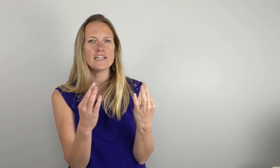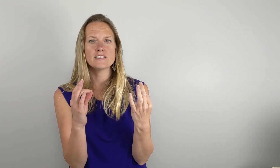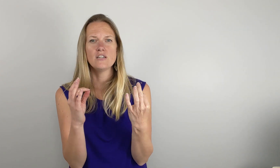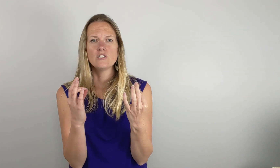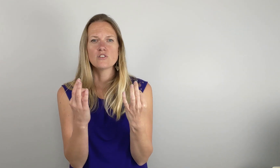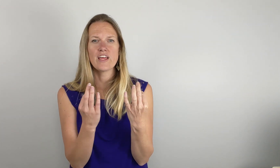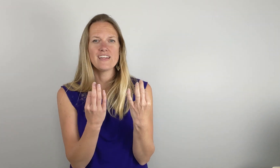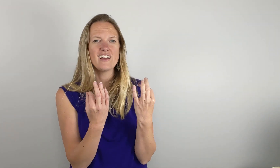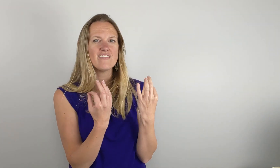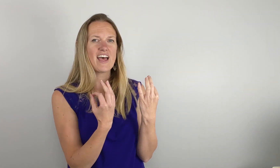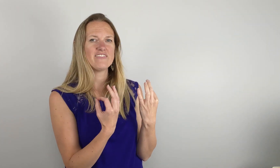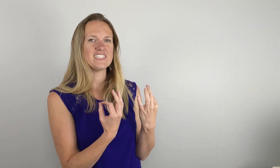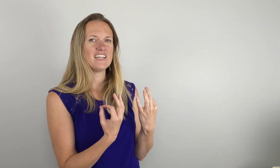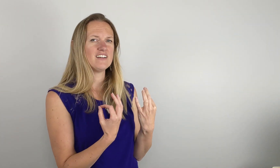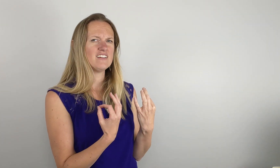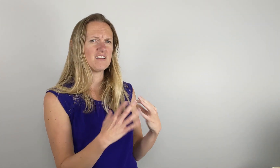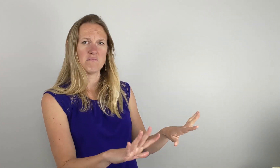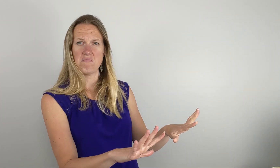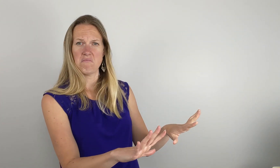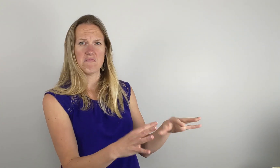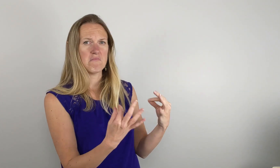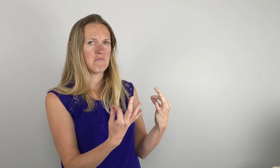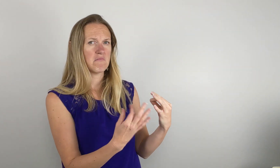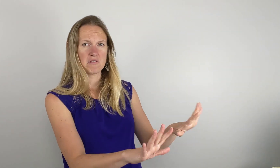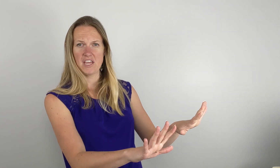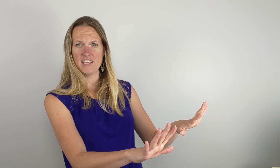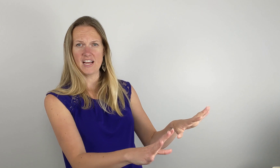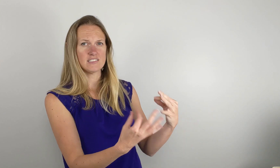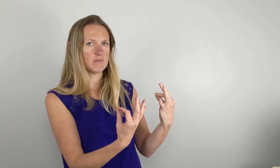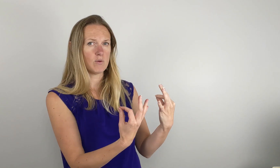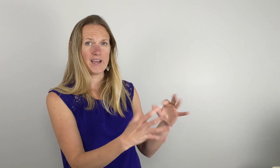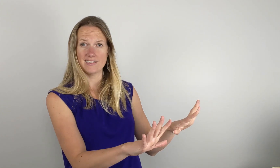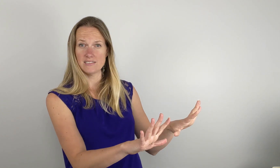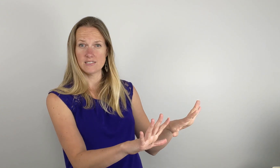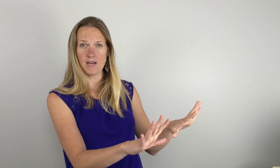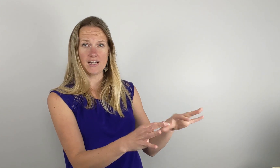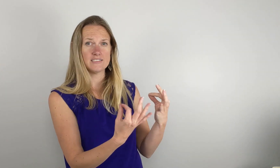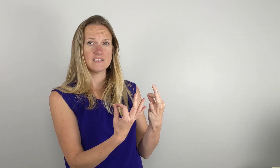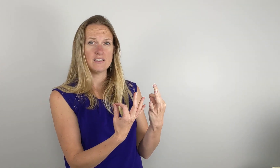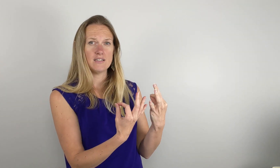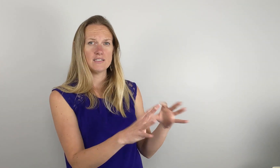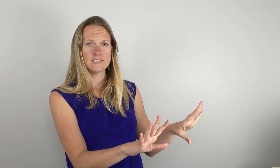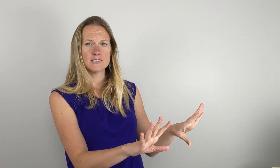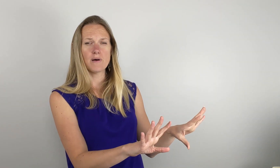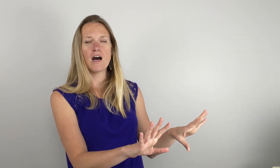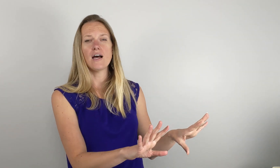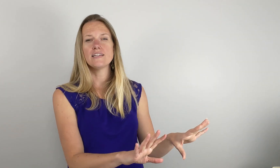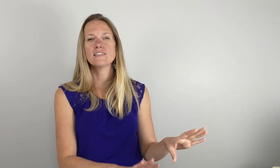despise. So for that, you kind of have F's here, and then, okay, cast something away, despise. Despise, and then